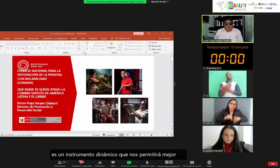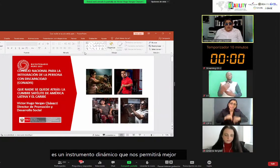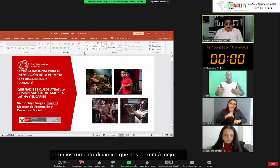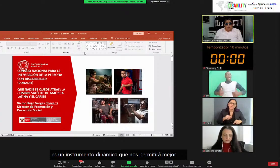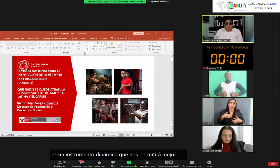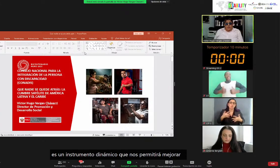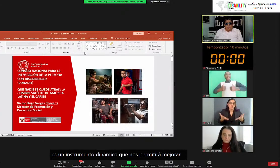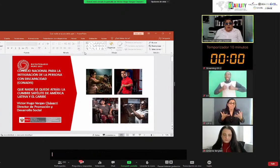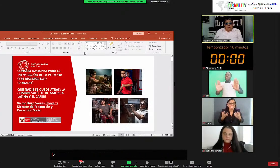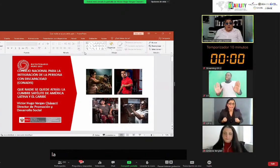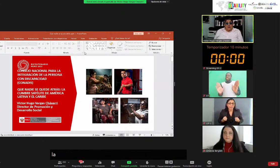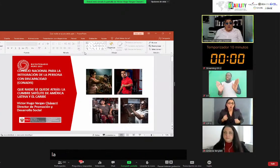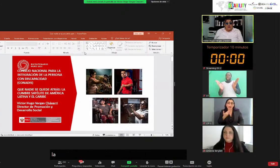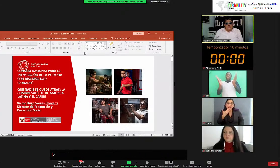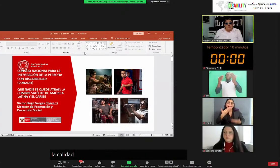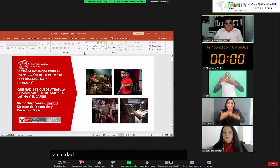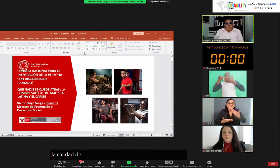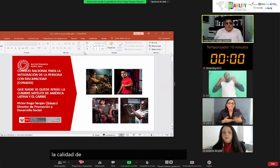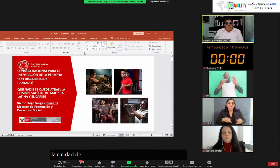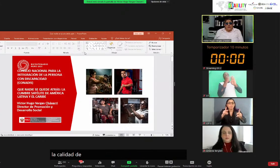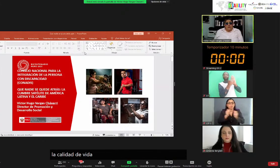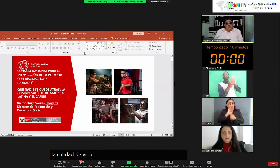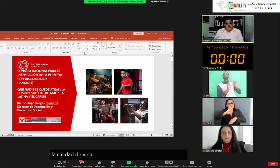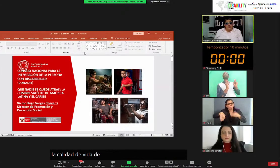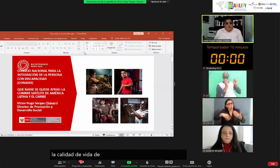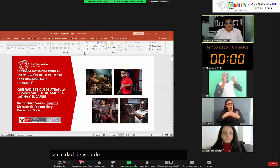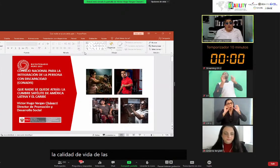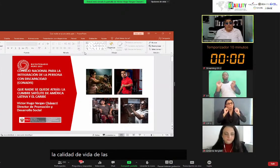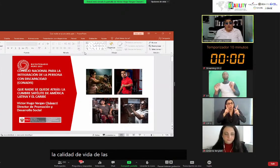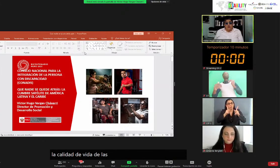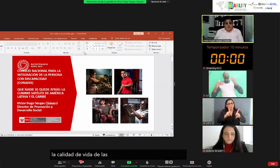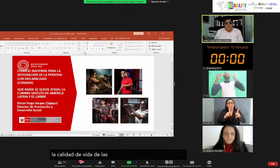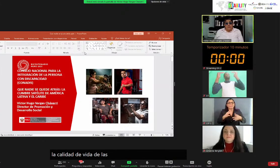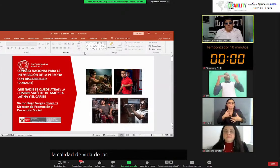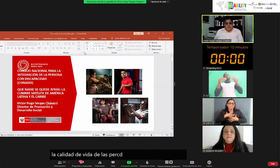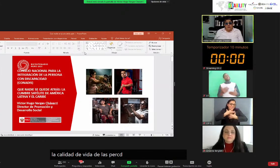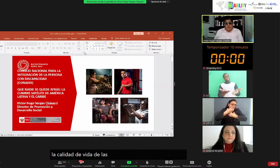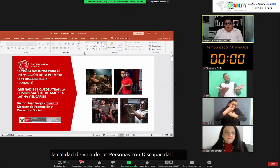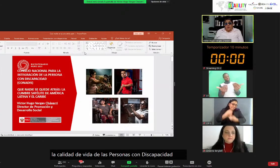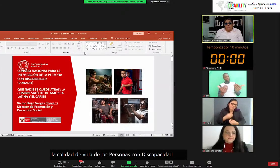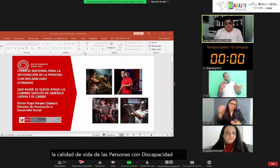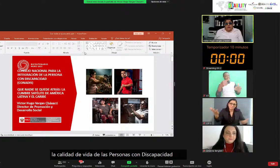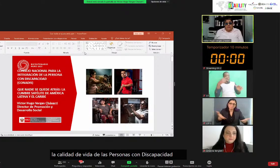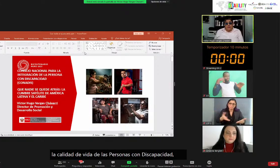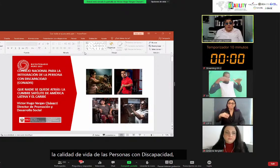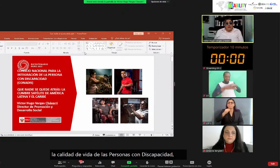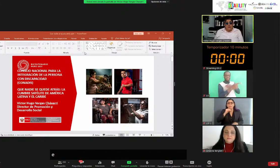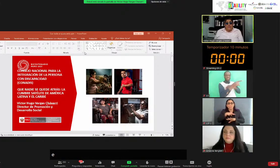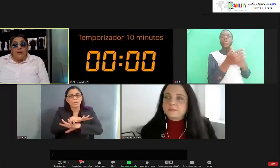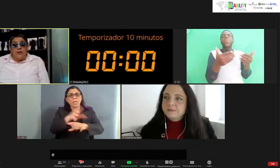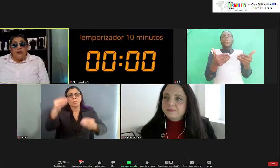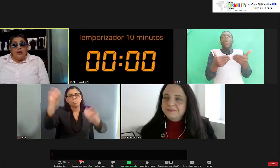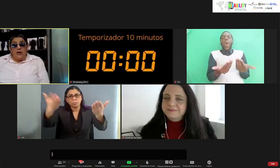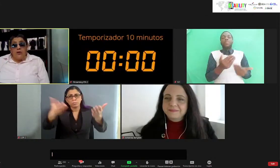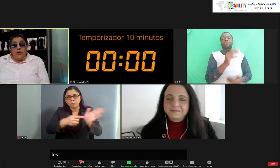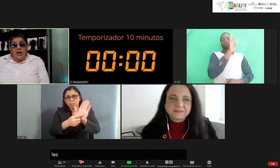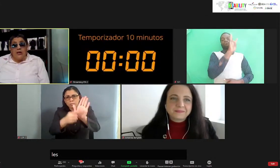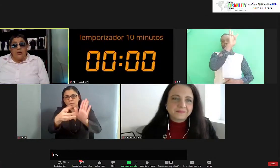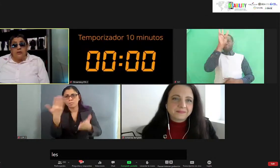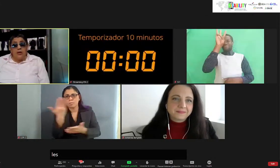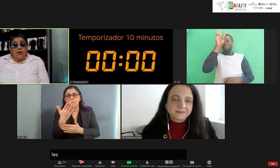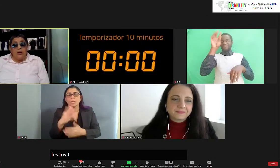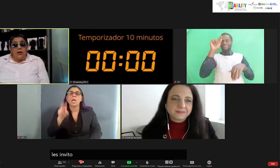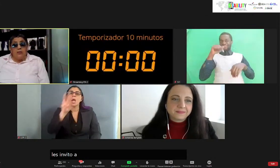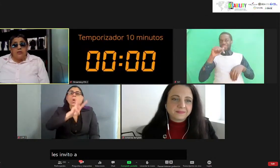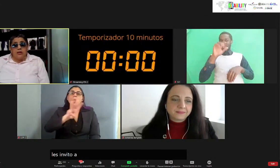persons with disabilities i would like to thank the opportunity and i invite you to know much more about the political policies by